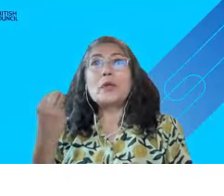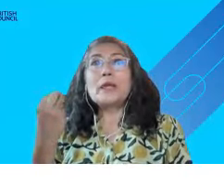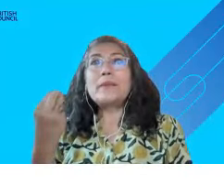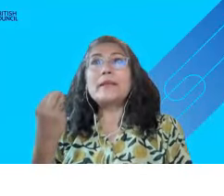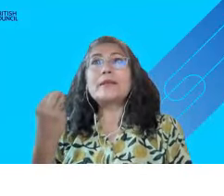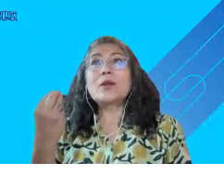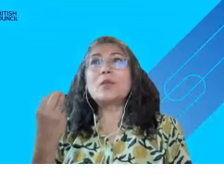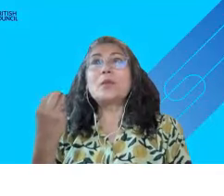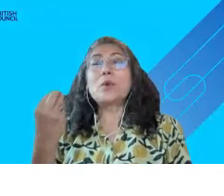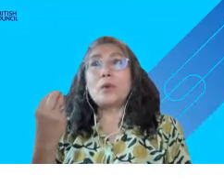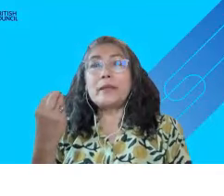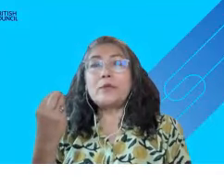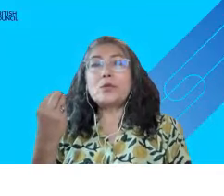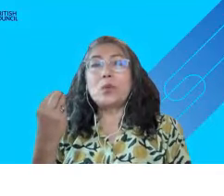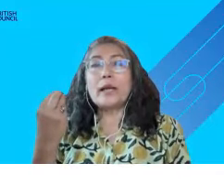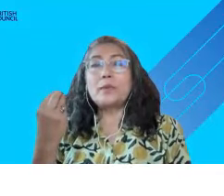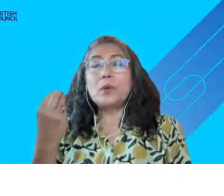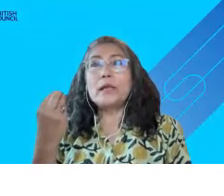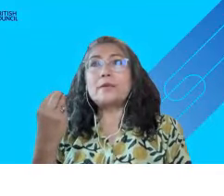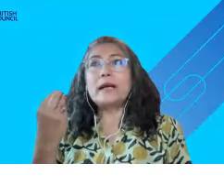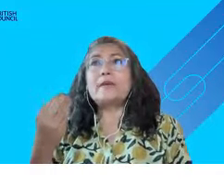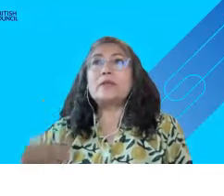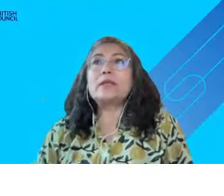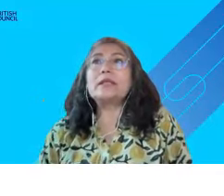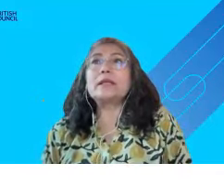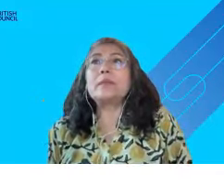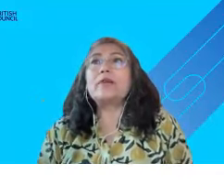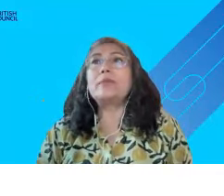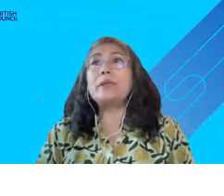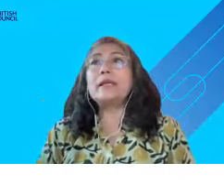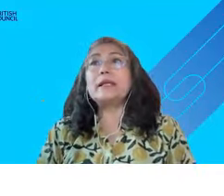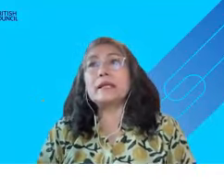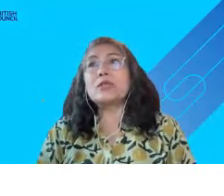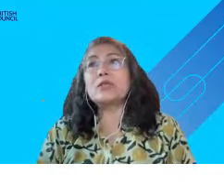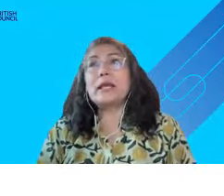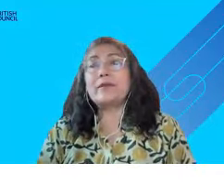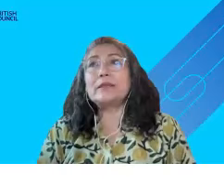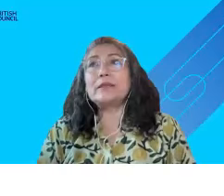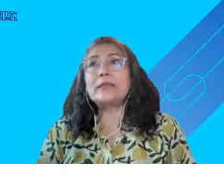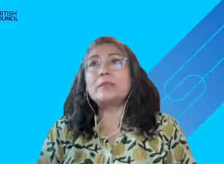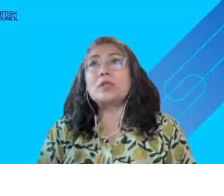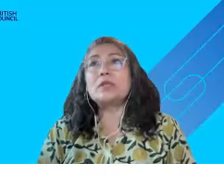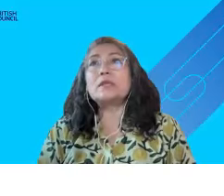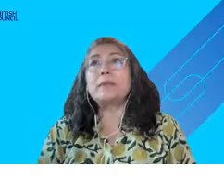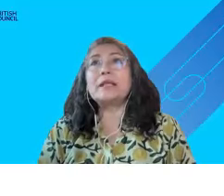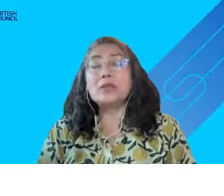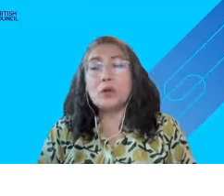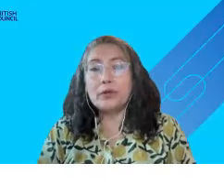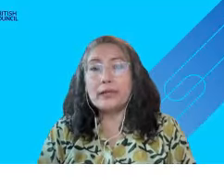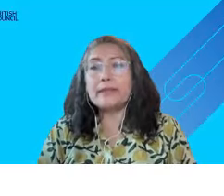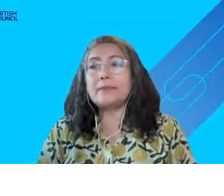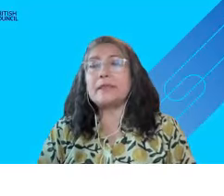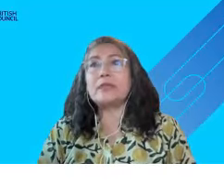So to limit global warming to 1.5 degrees above pre-industrial levels, emissions